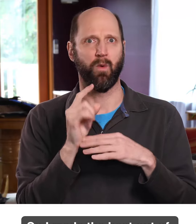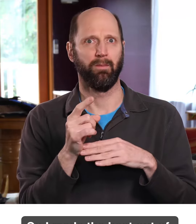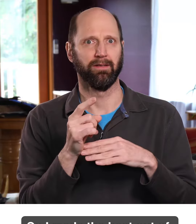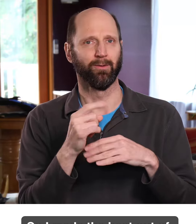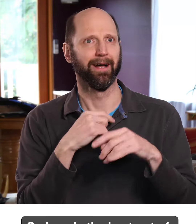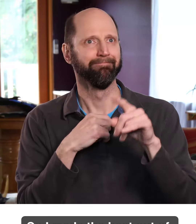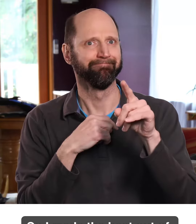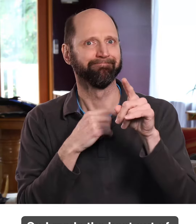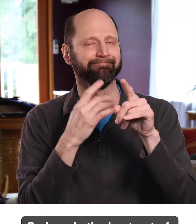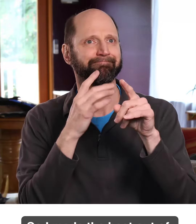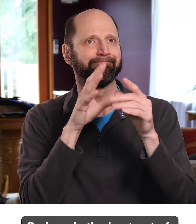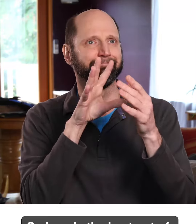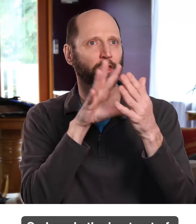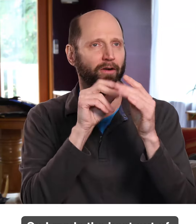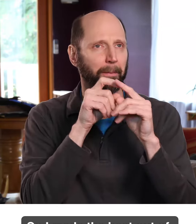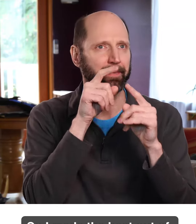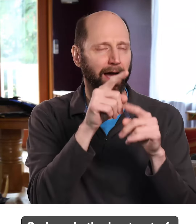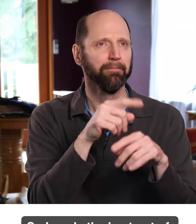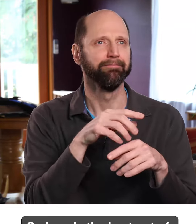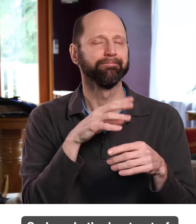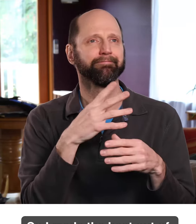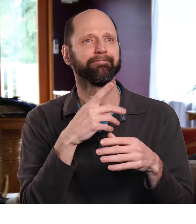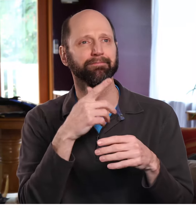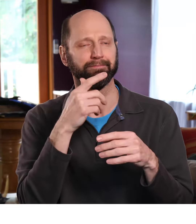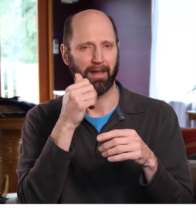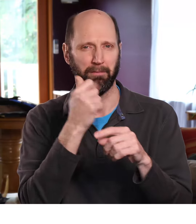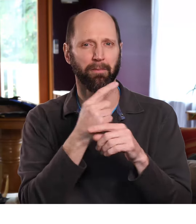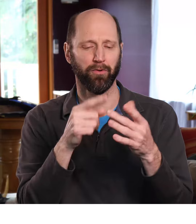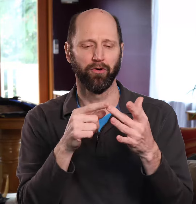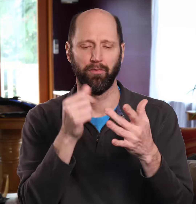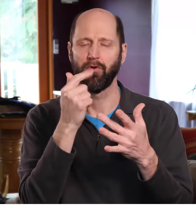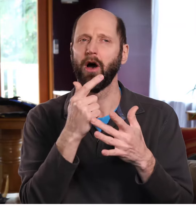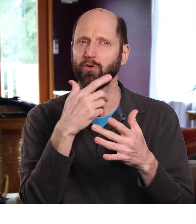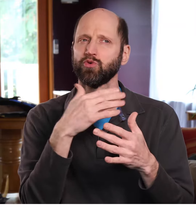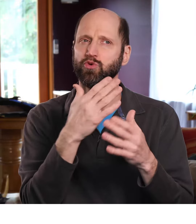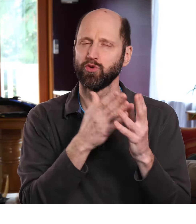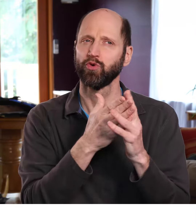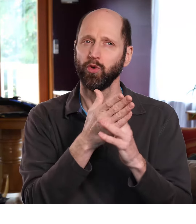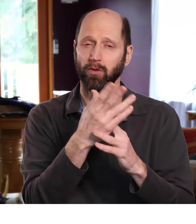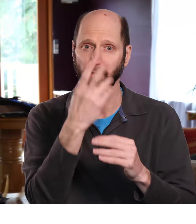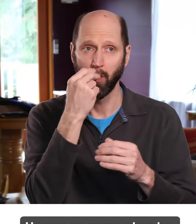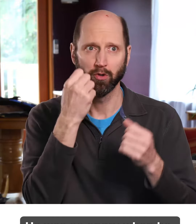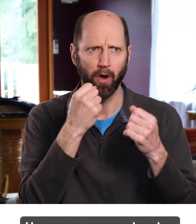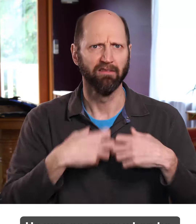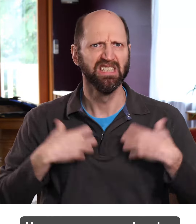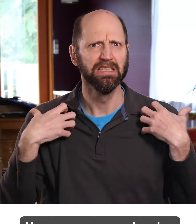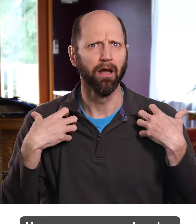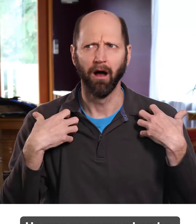opportunity to learn from them. My deafblind brother went through a lot. He was so angry when